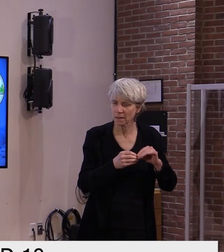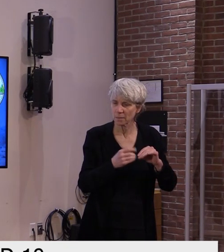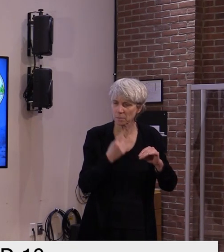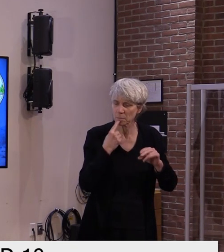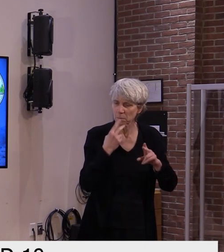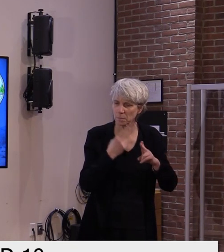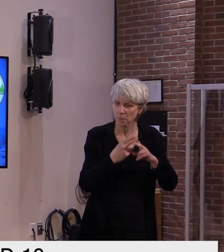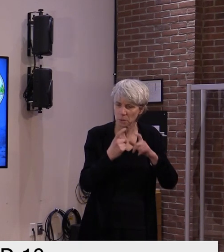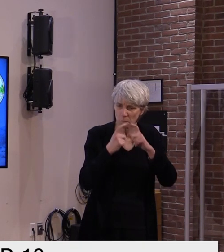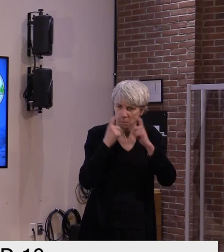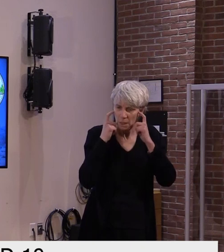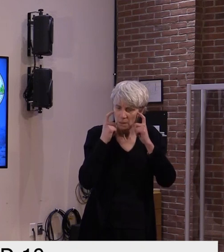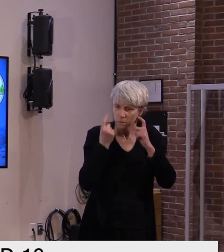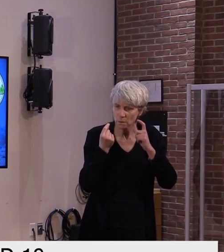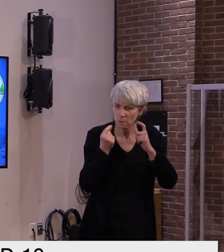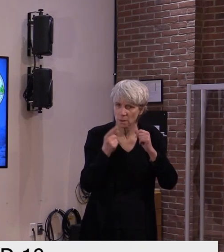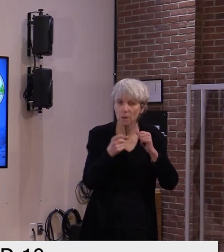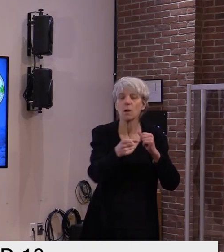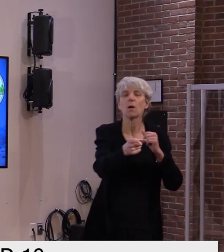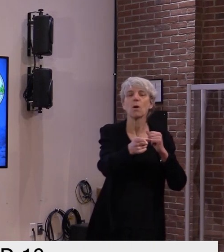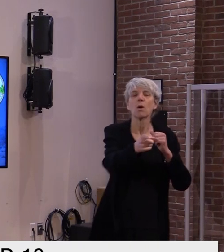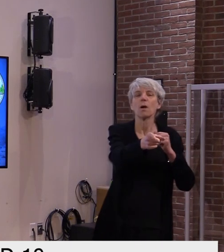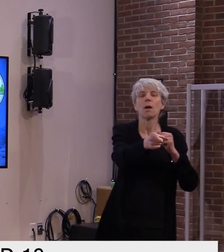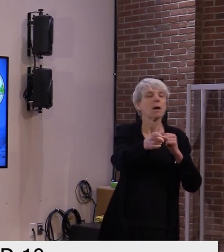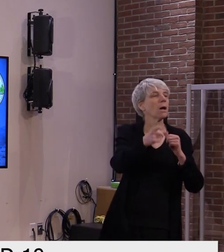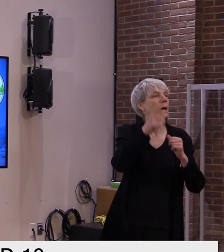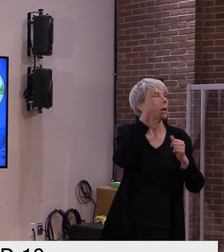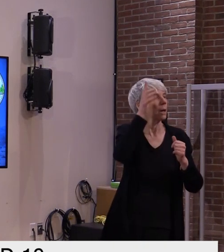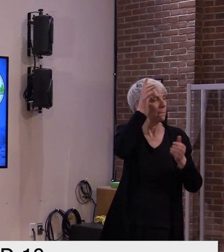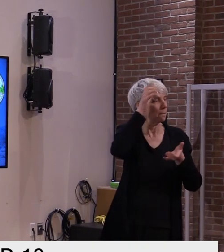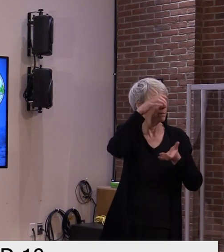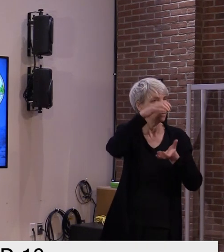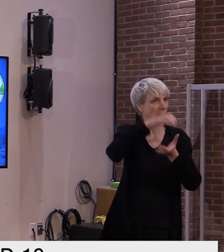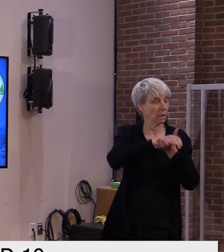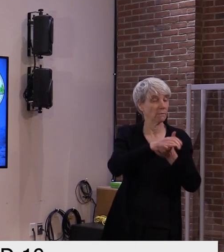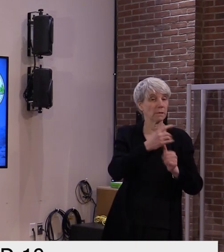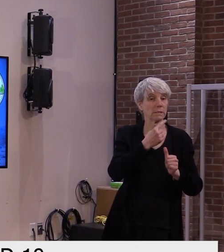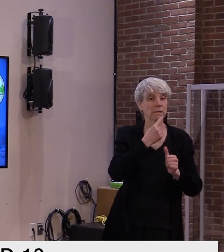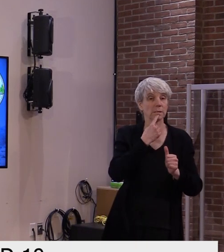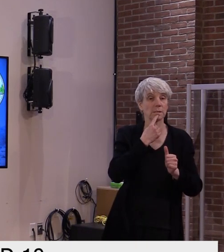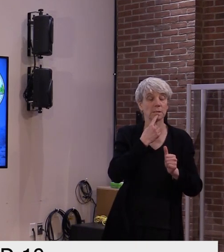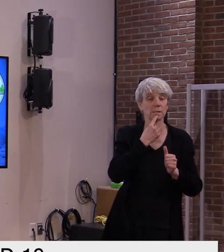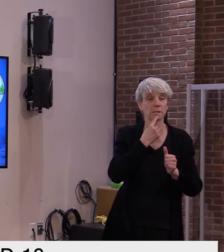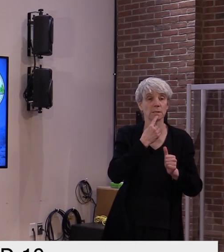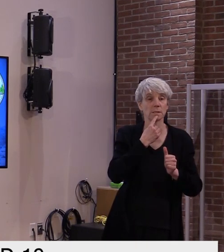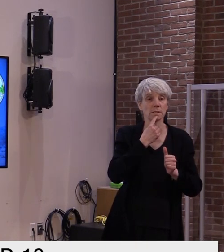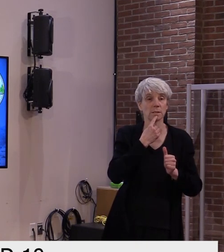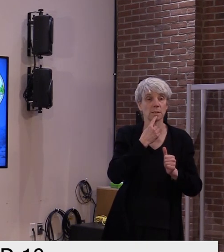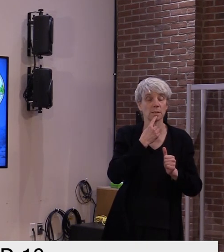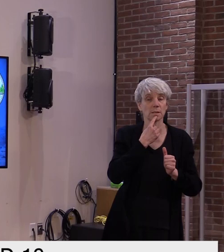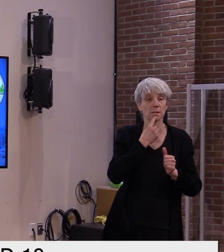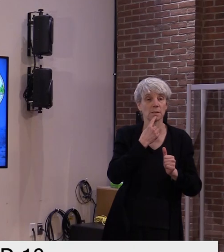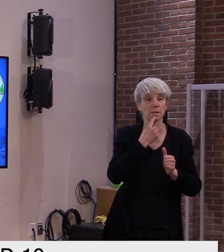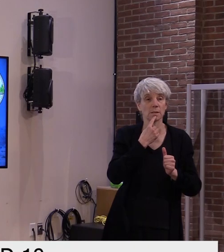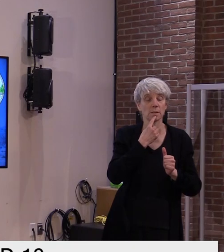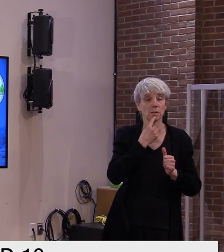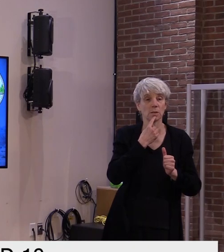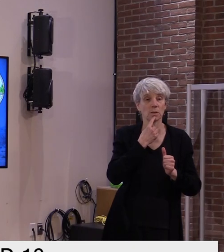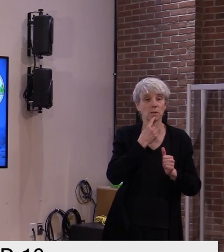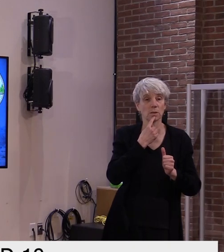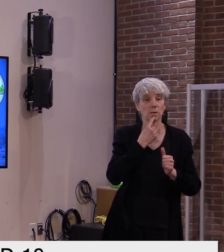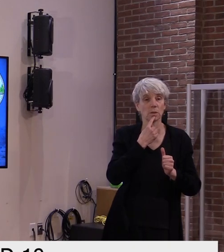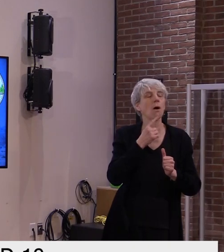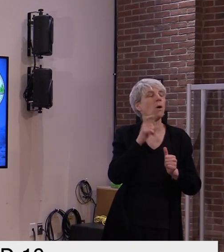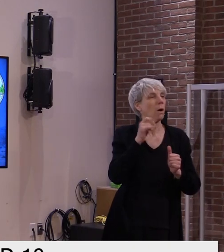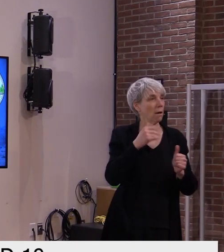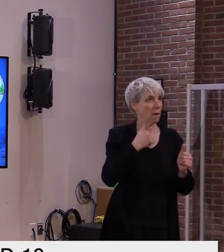I think I caught it, Joe, that people are get... If there's a difference in who should get which vaccine, yeah, if they're